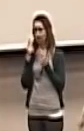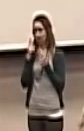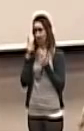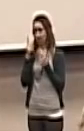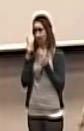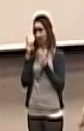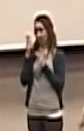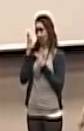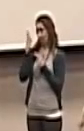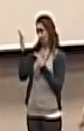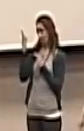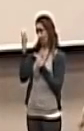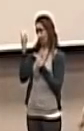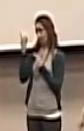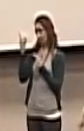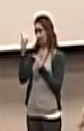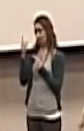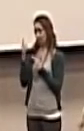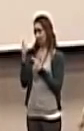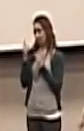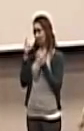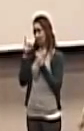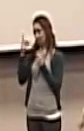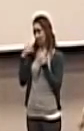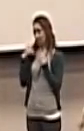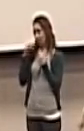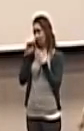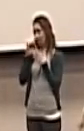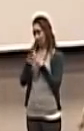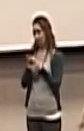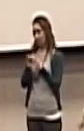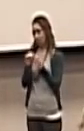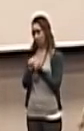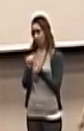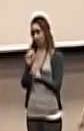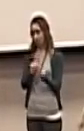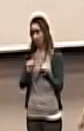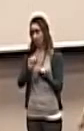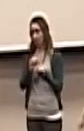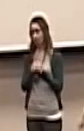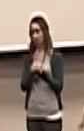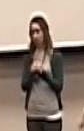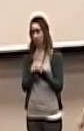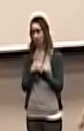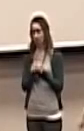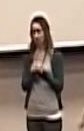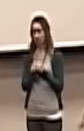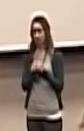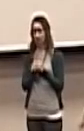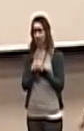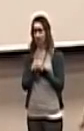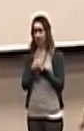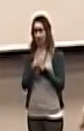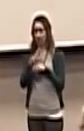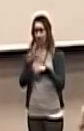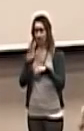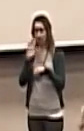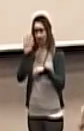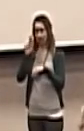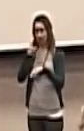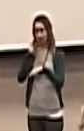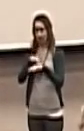existed and who had a relationship with humanity. The nature and character of Yahweh